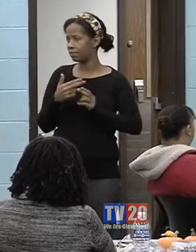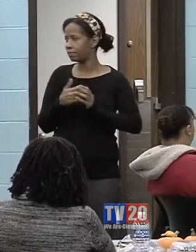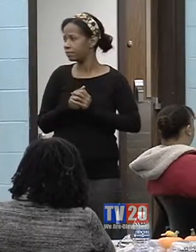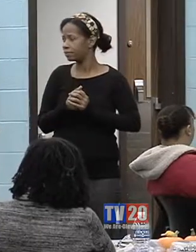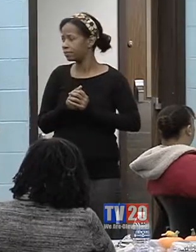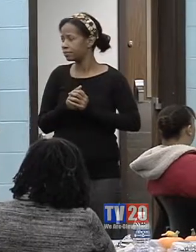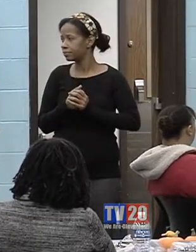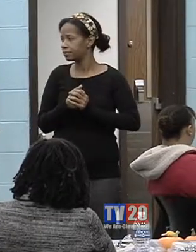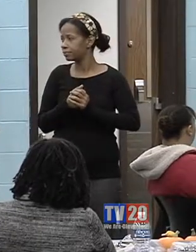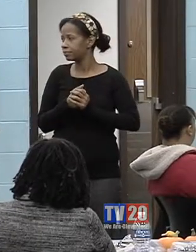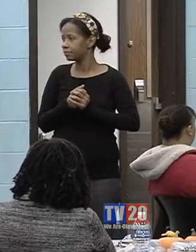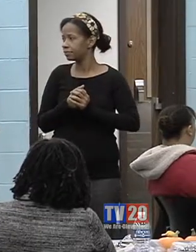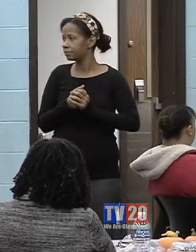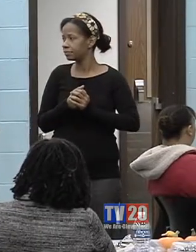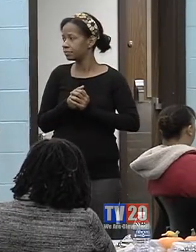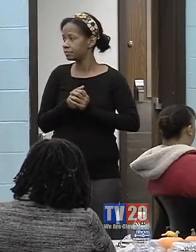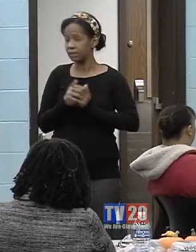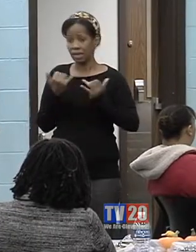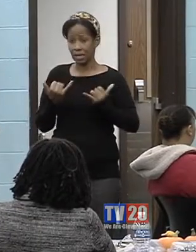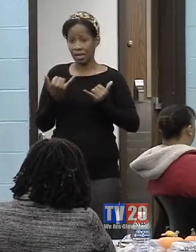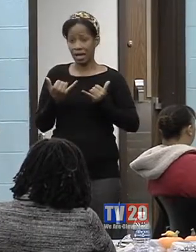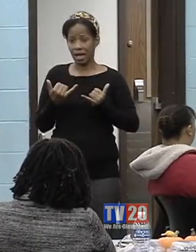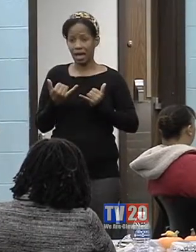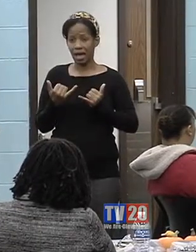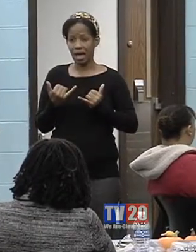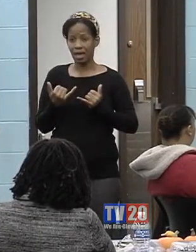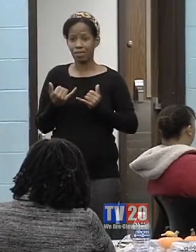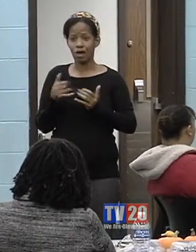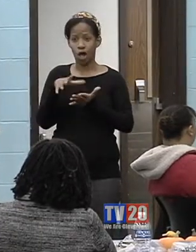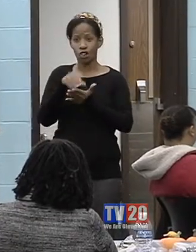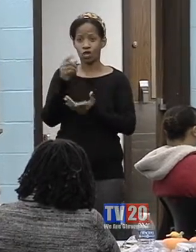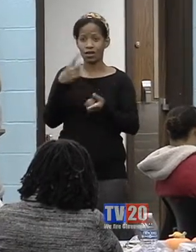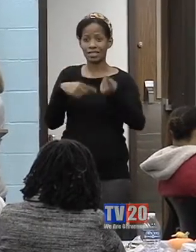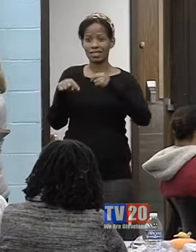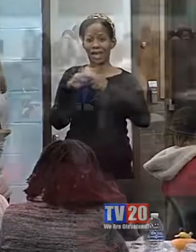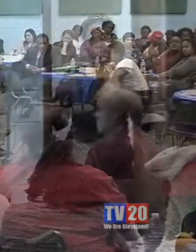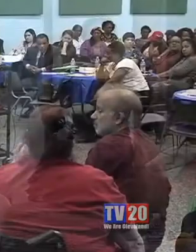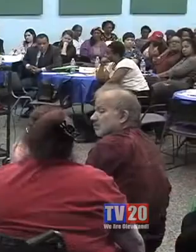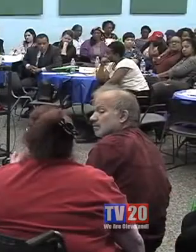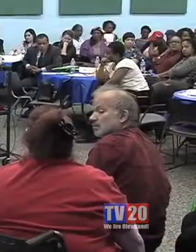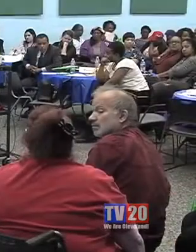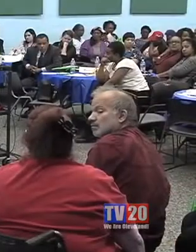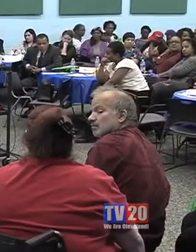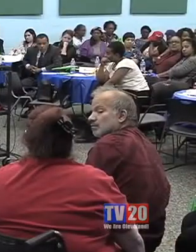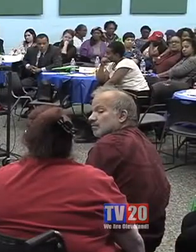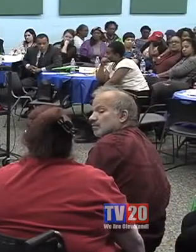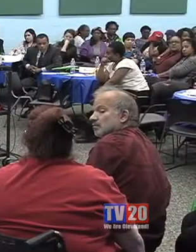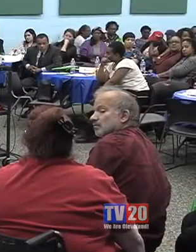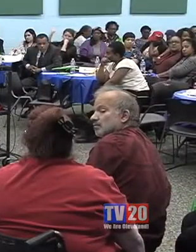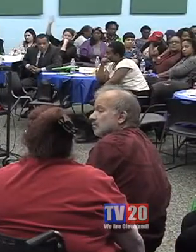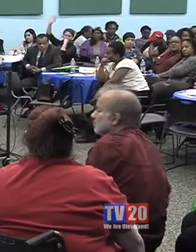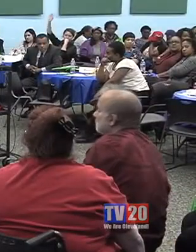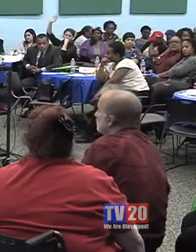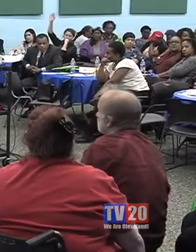but I'm in a class now. I'm learning sign language to help people. Okay. All right. That's